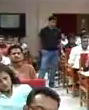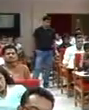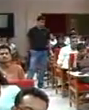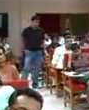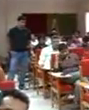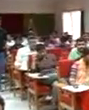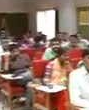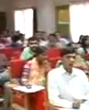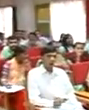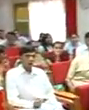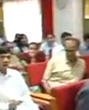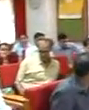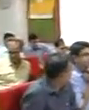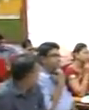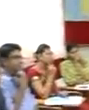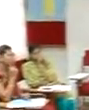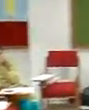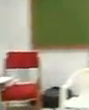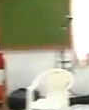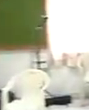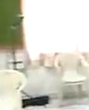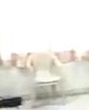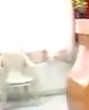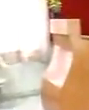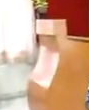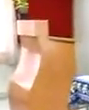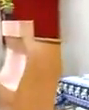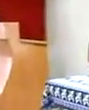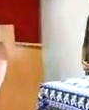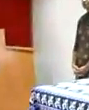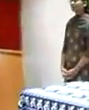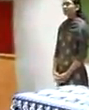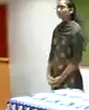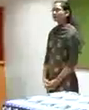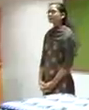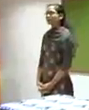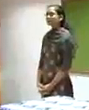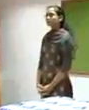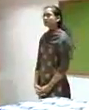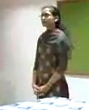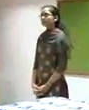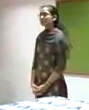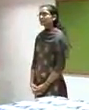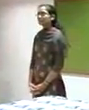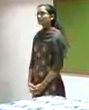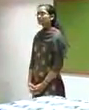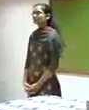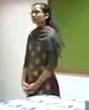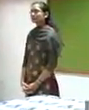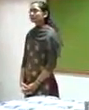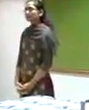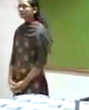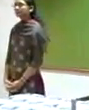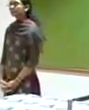may actually have a situation where somebody may be a person with impairments but may not be a person with disability.